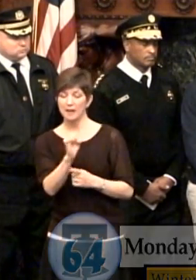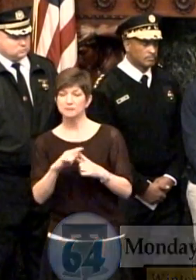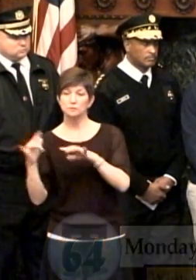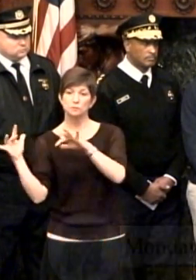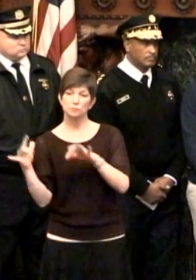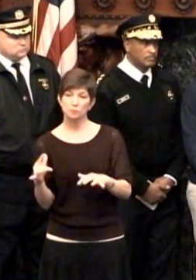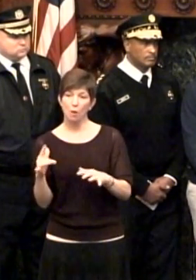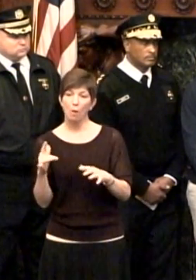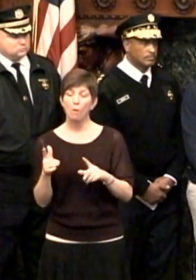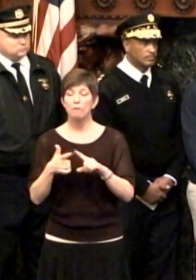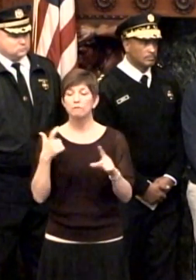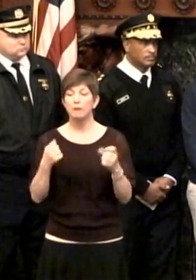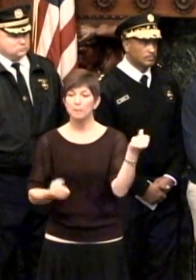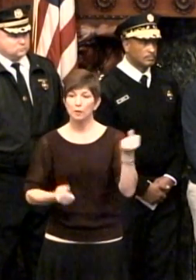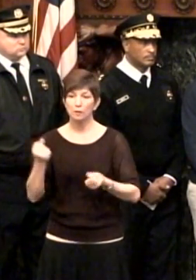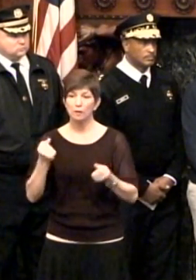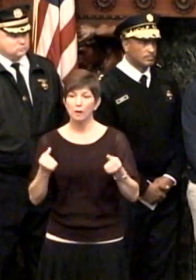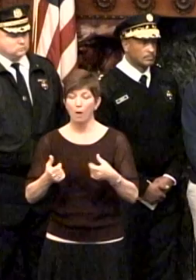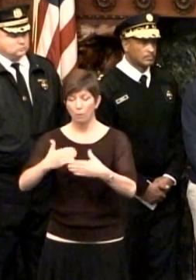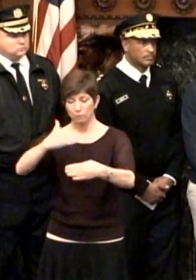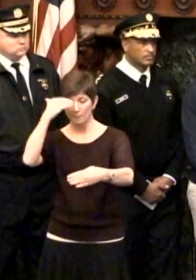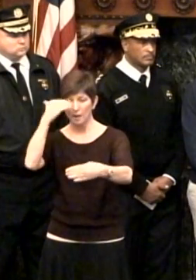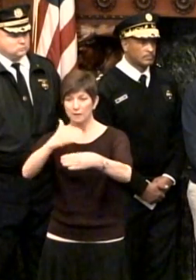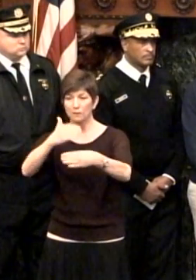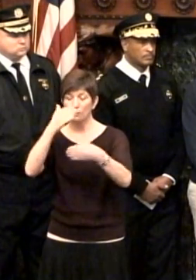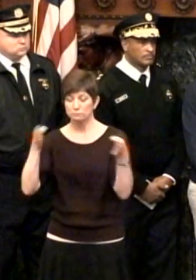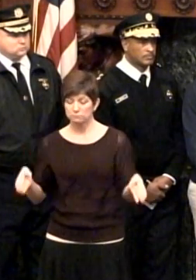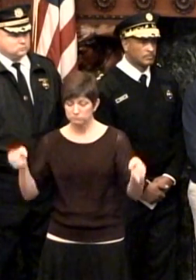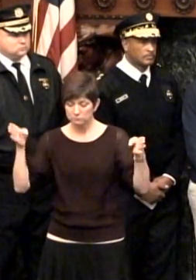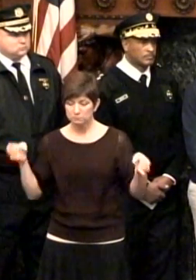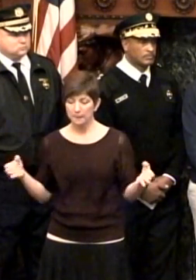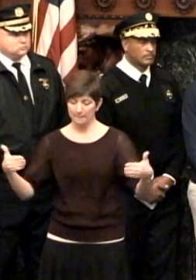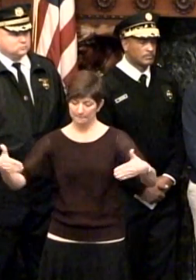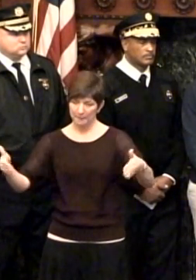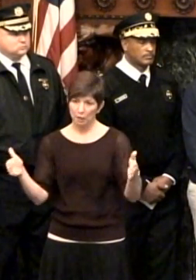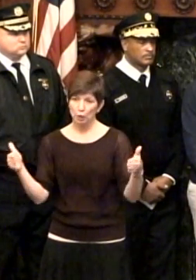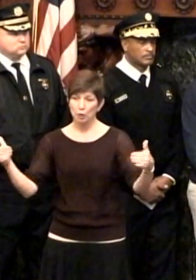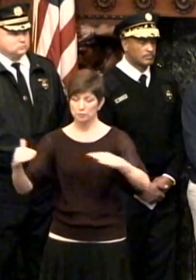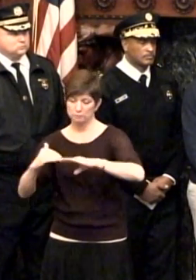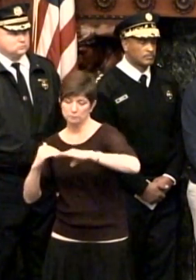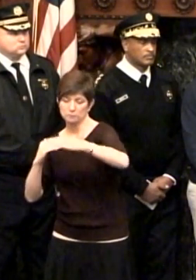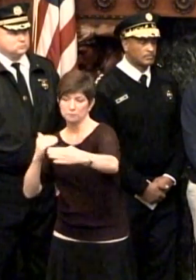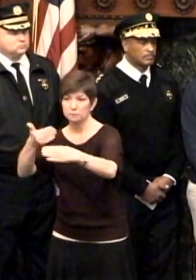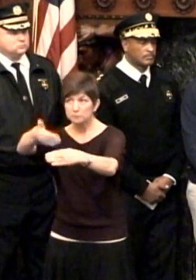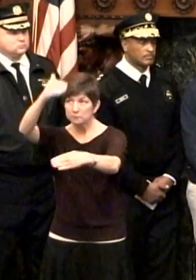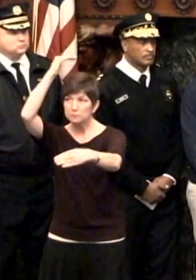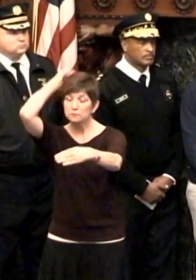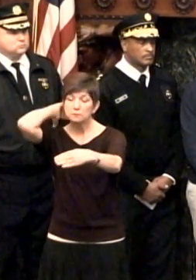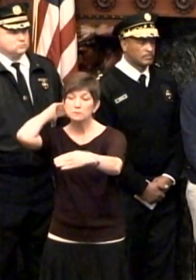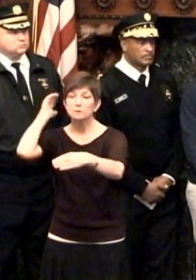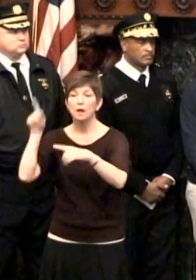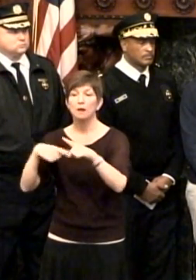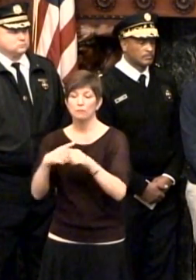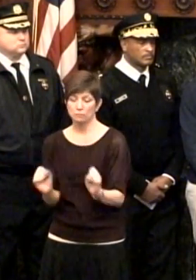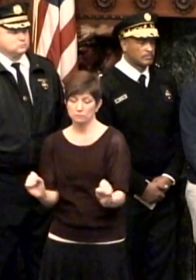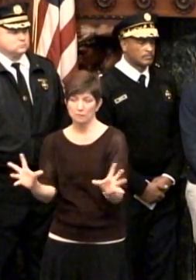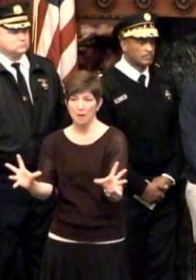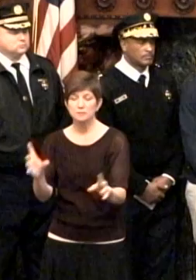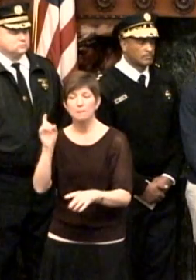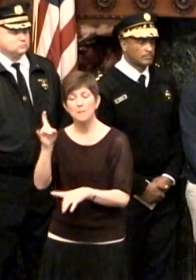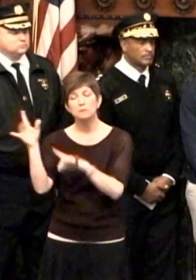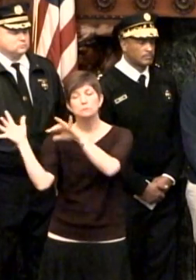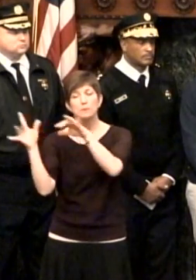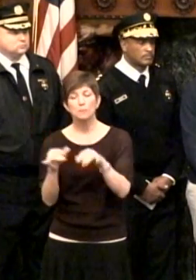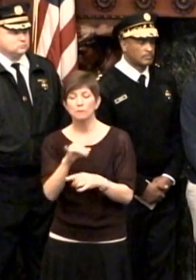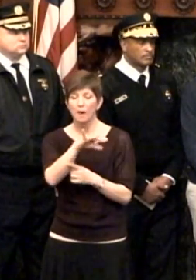snow from car windows, mirrors, the hood and roof of your vehicle, and, of course, your lights in the front